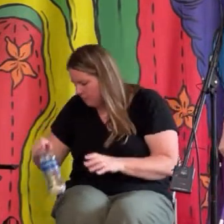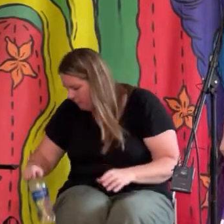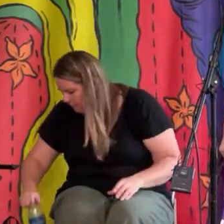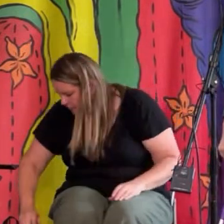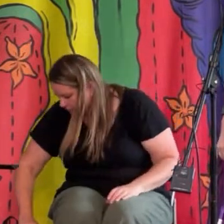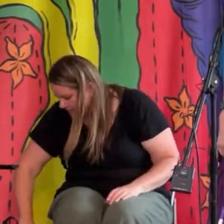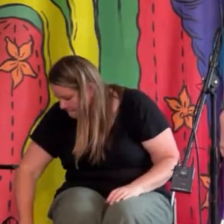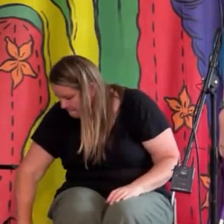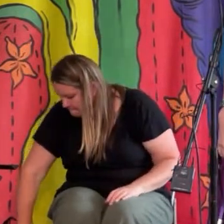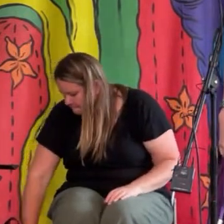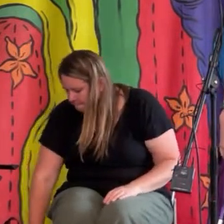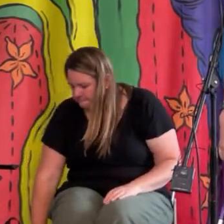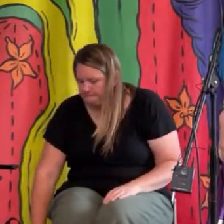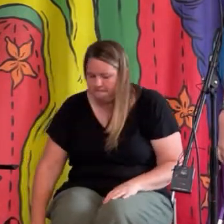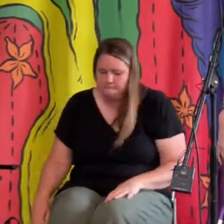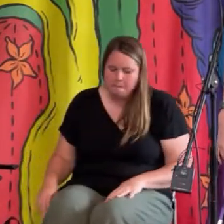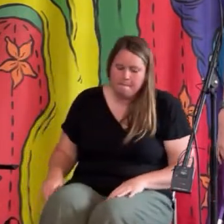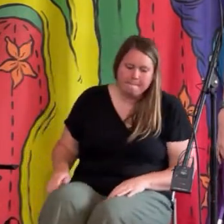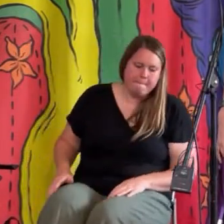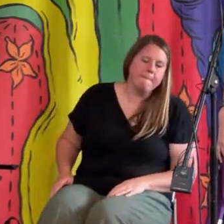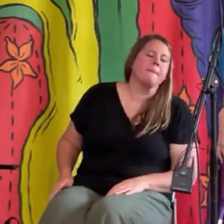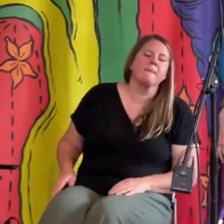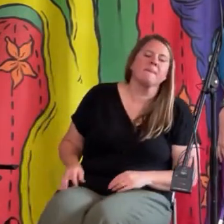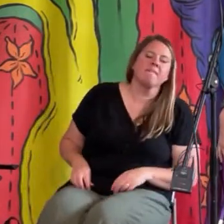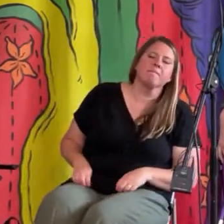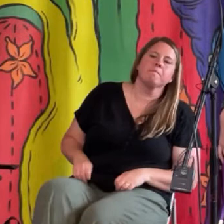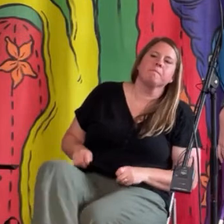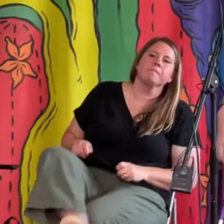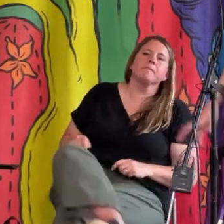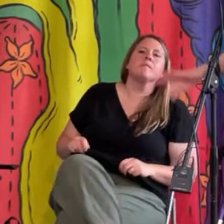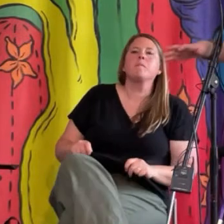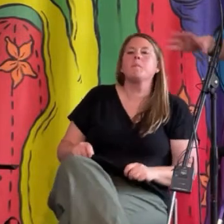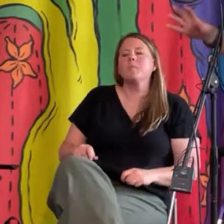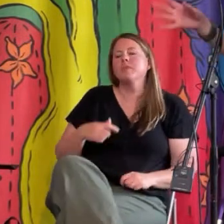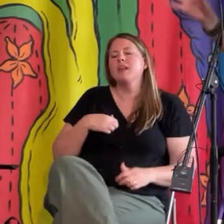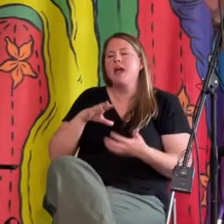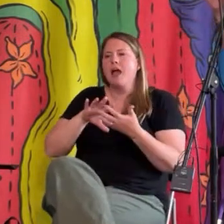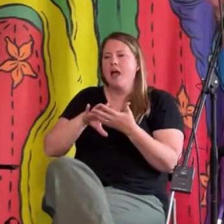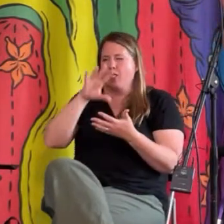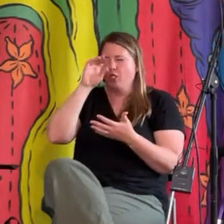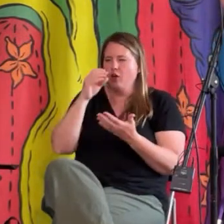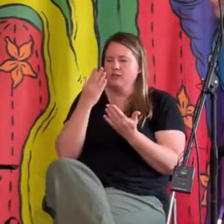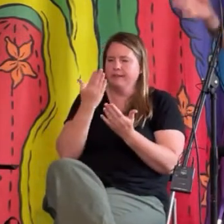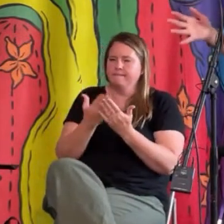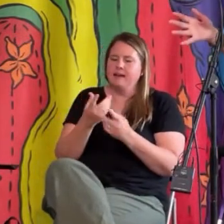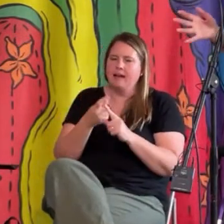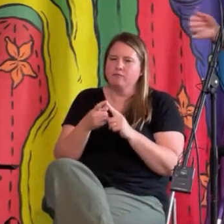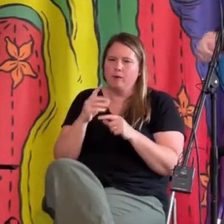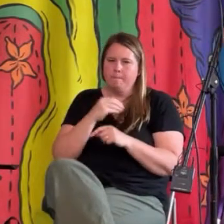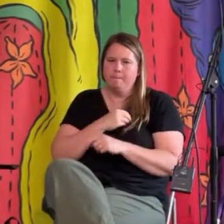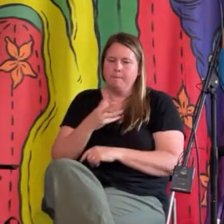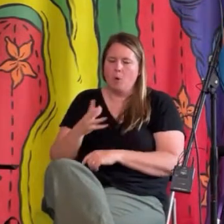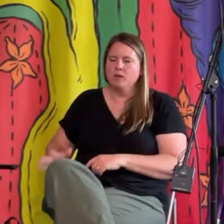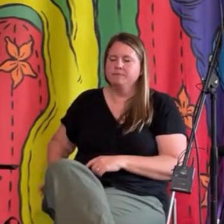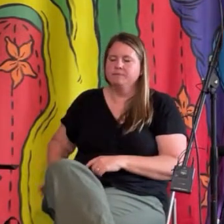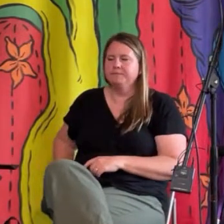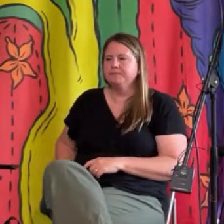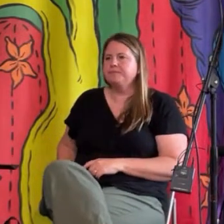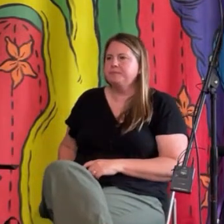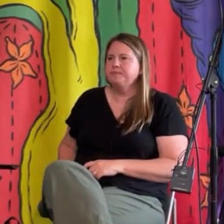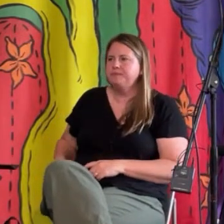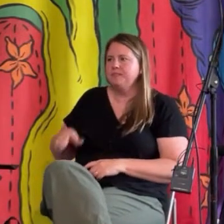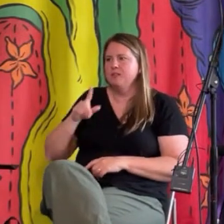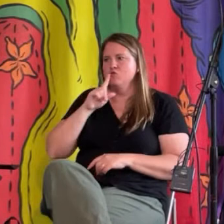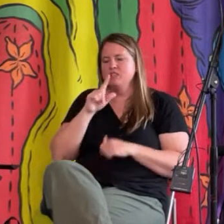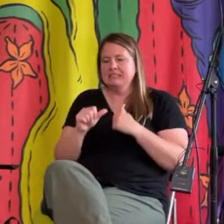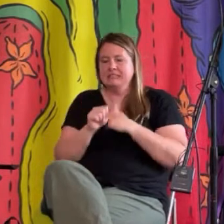so I learned a fact from a poet, which is a little dangerous. I trust poets with a lot of things. I definitely trust them with words. There are